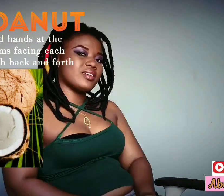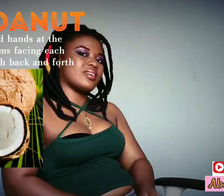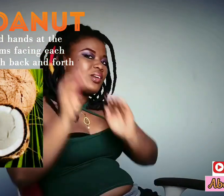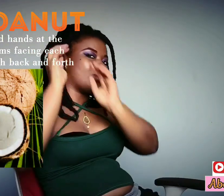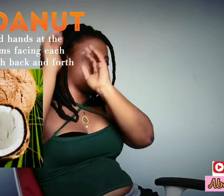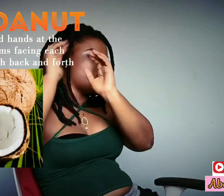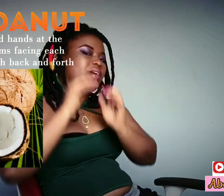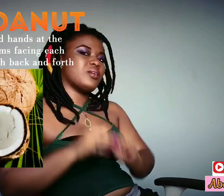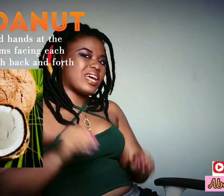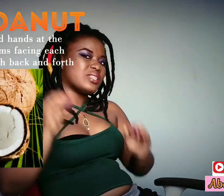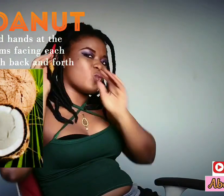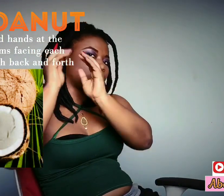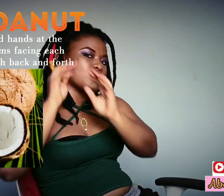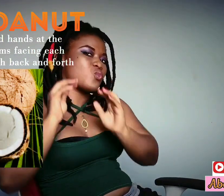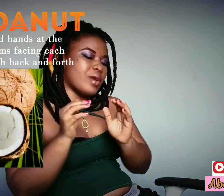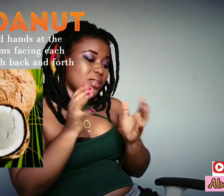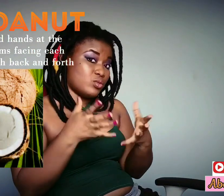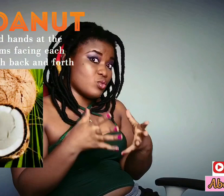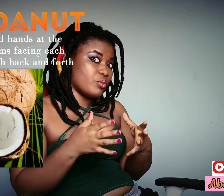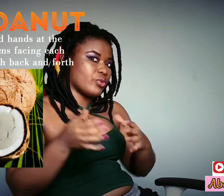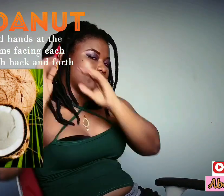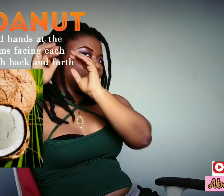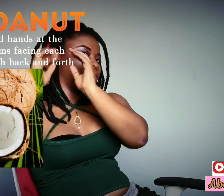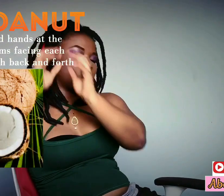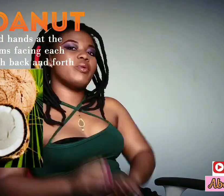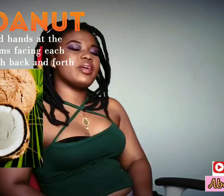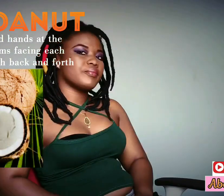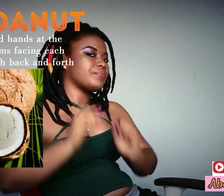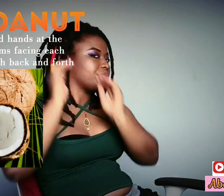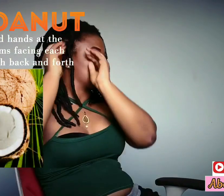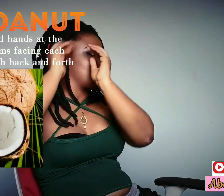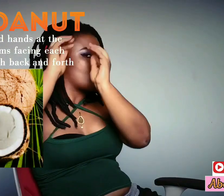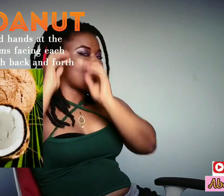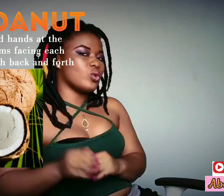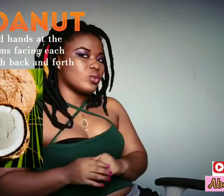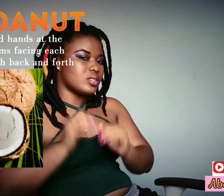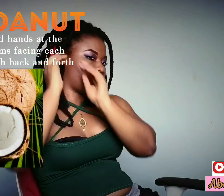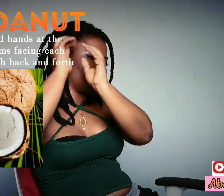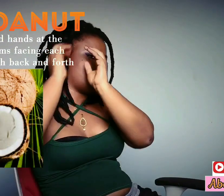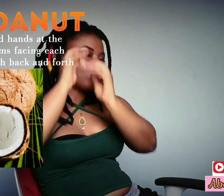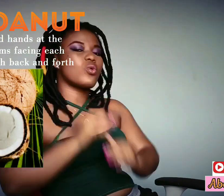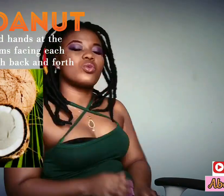kube on ça so kube a ensuo mu no kube coconut